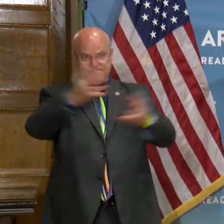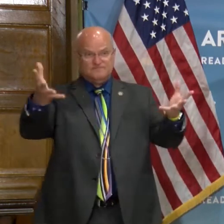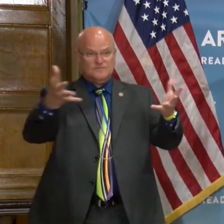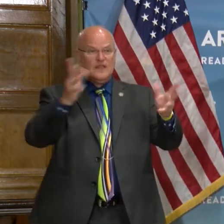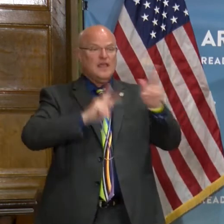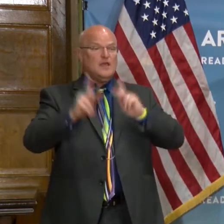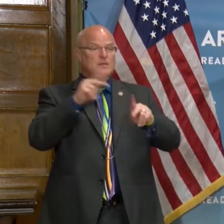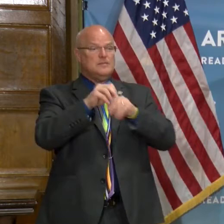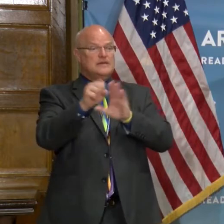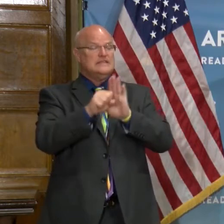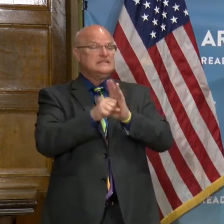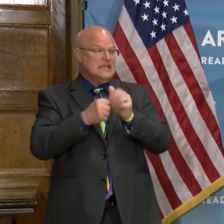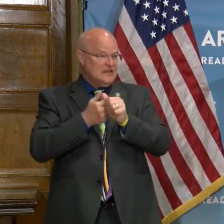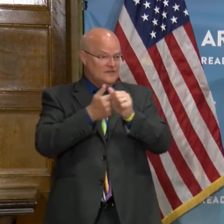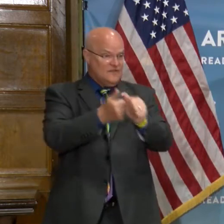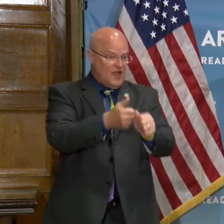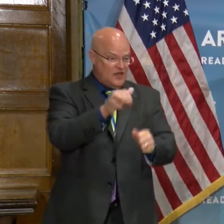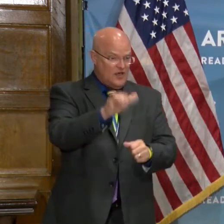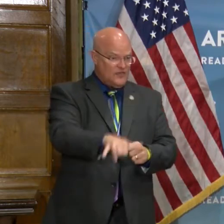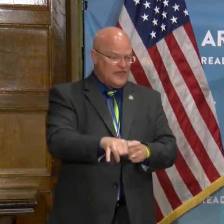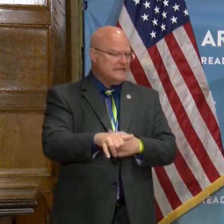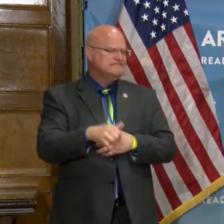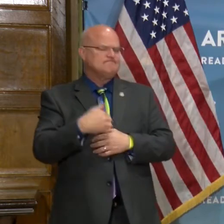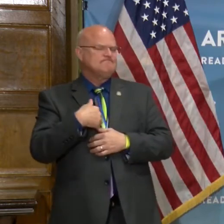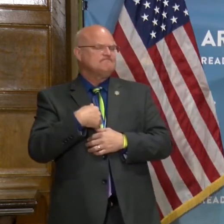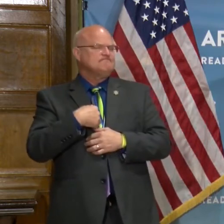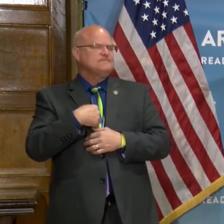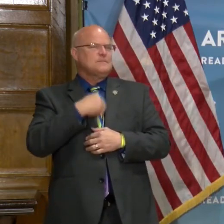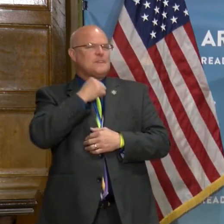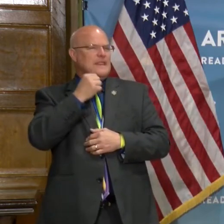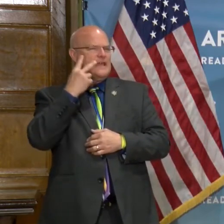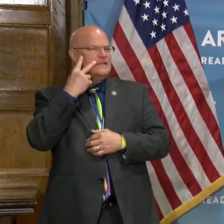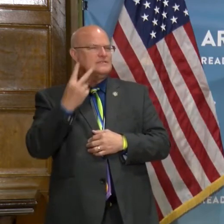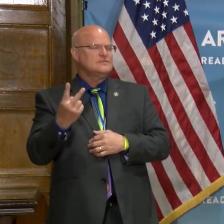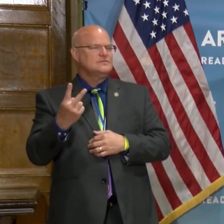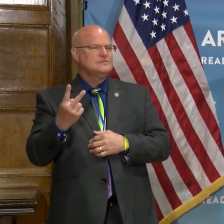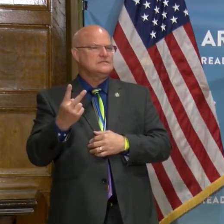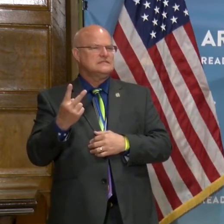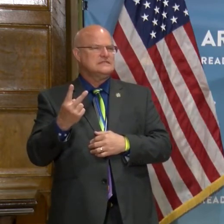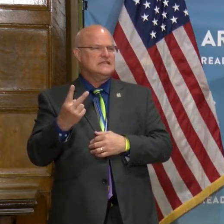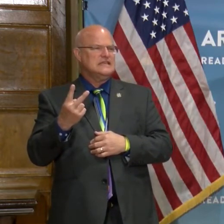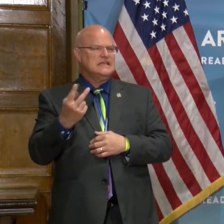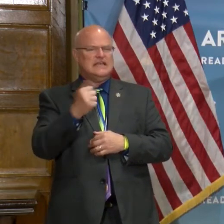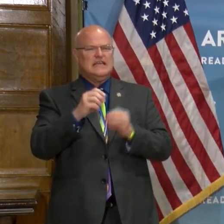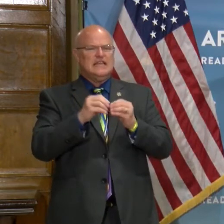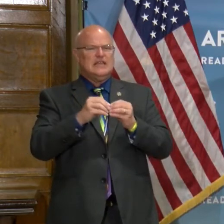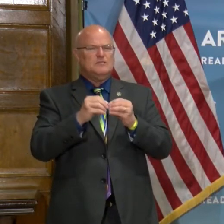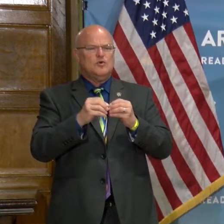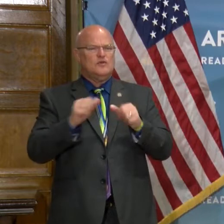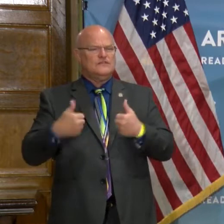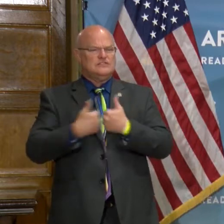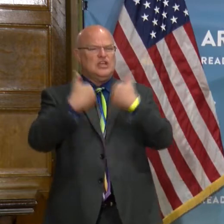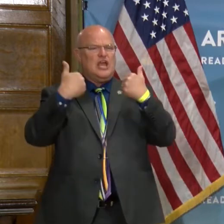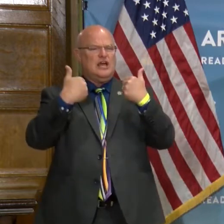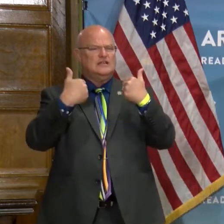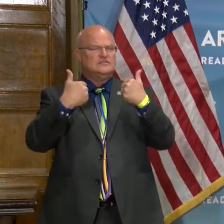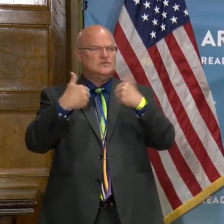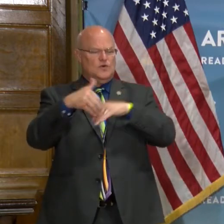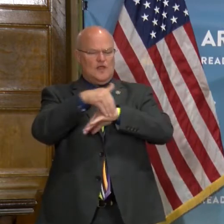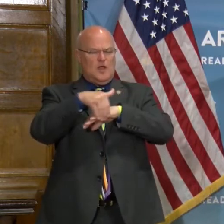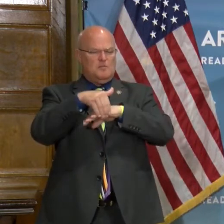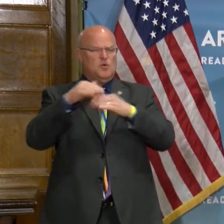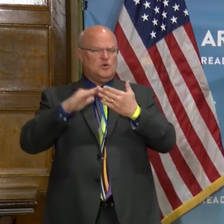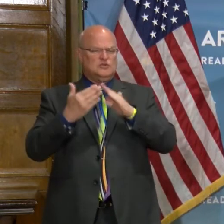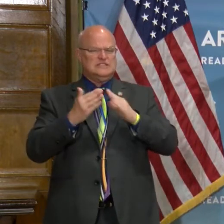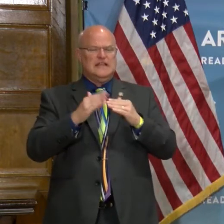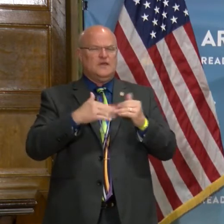everybody in the state can follow that. I don't see a any more of a challenge in our border cities than